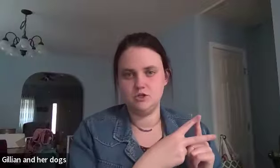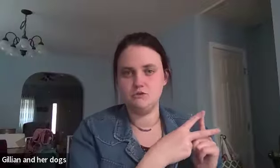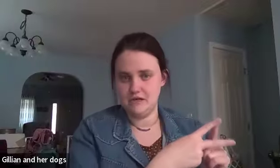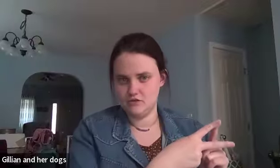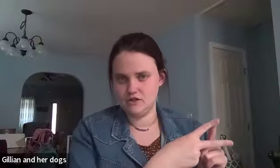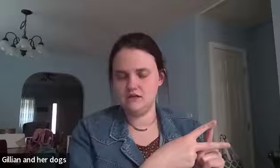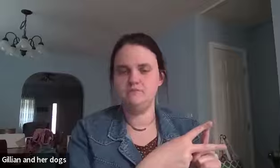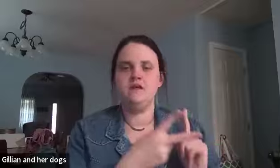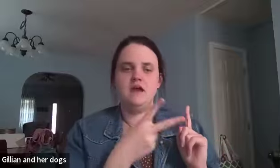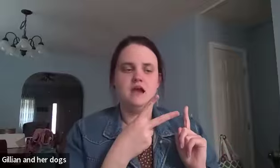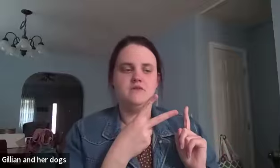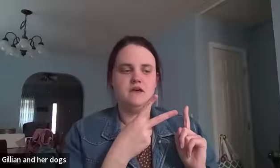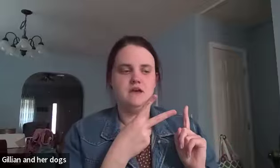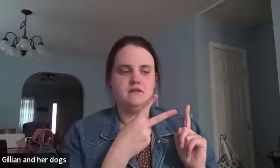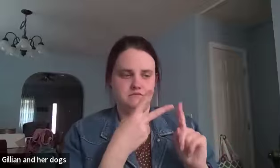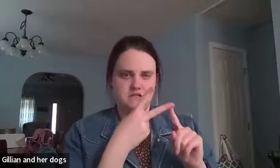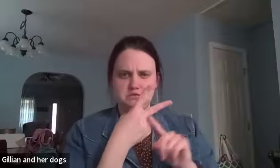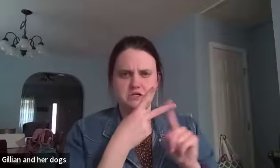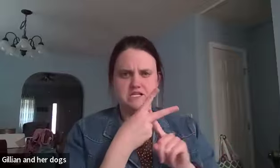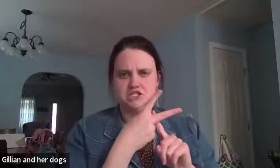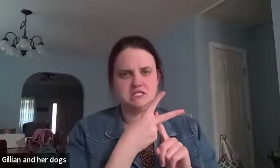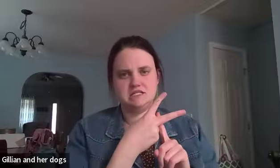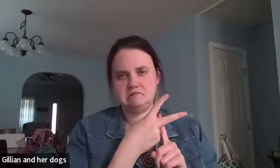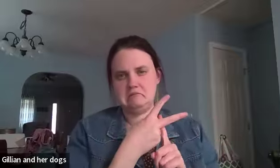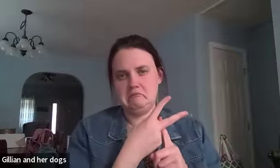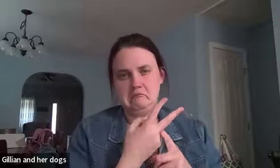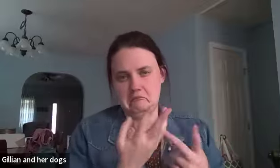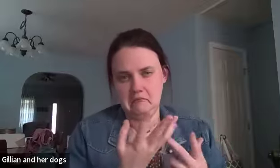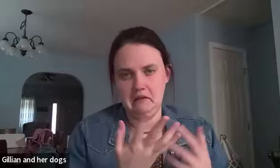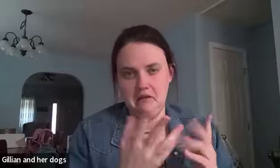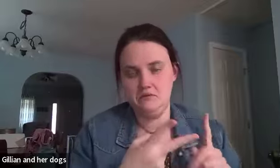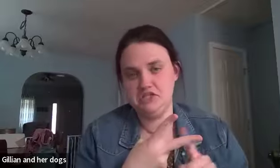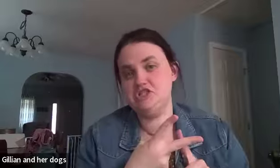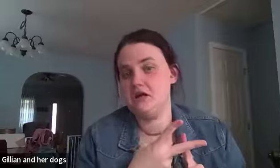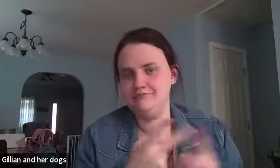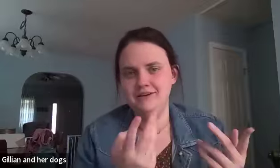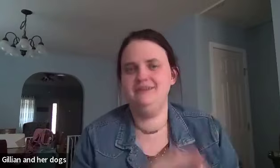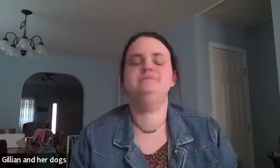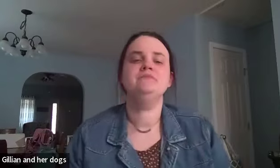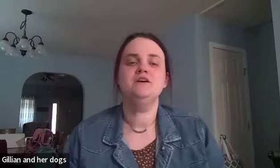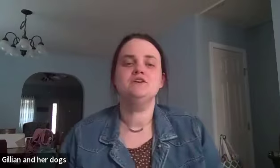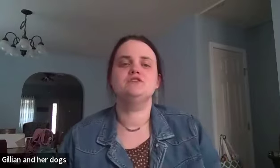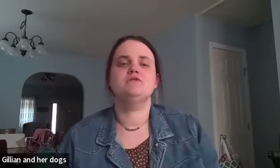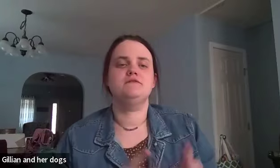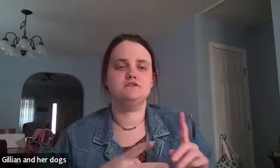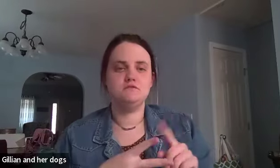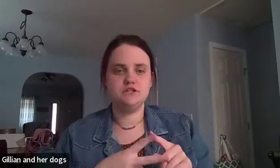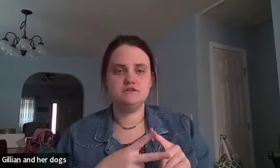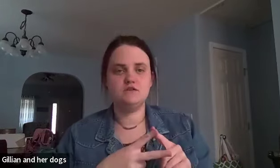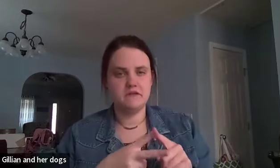similar to another sign. And then this one is just it's just there. So the first one we're going to do is the one